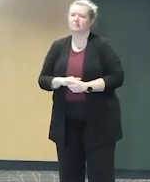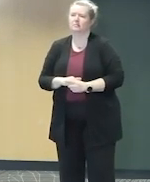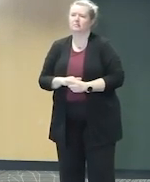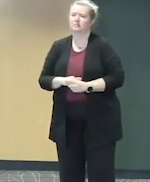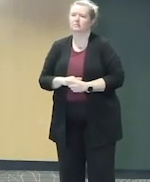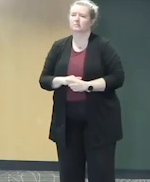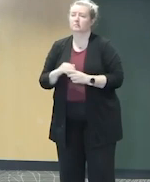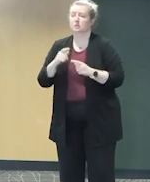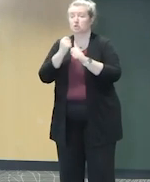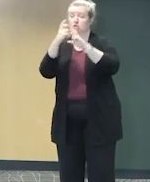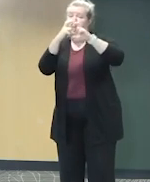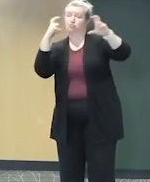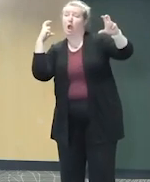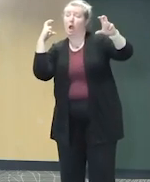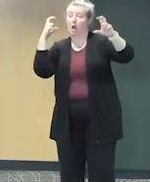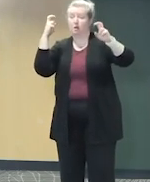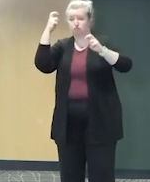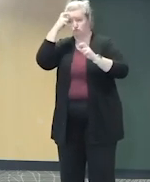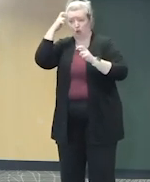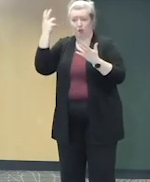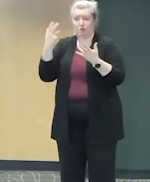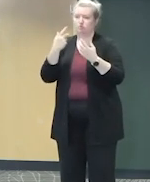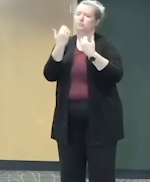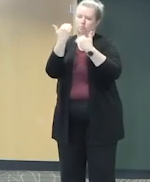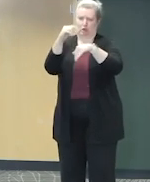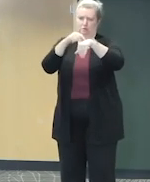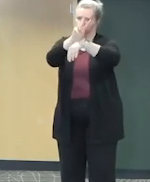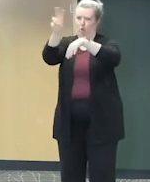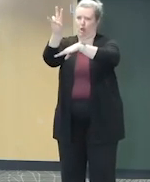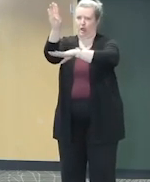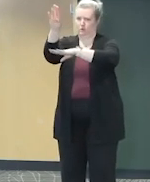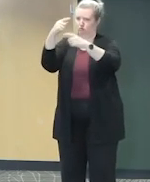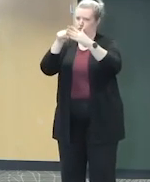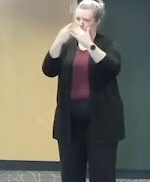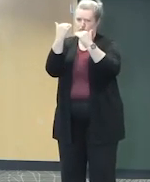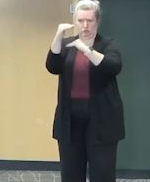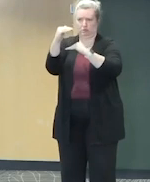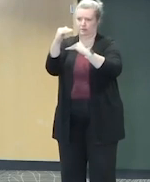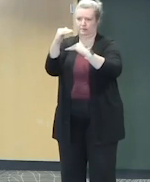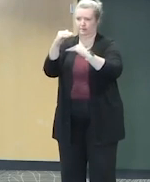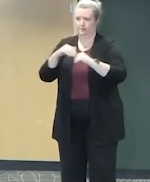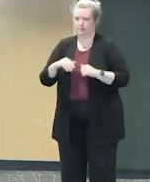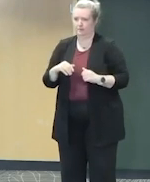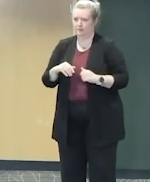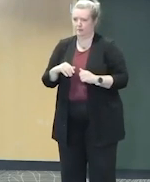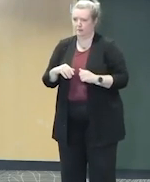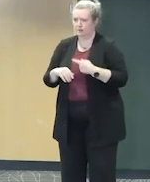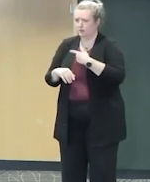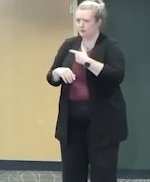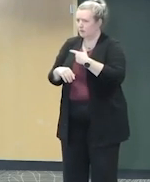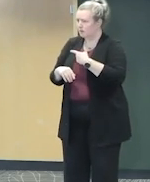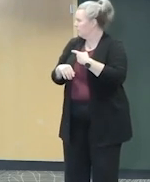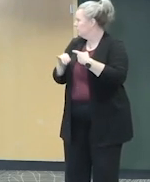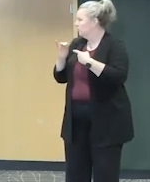put in place as of 2 p.m. today on the entire length, and Joe will correct me if I don't get this exactly right, on the